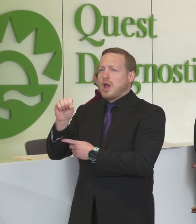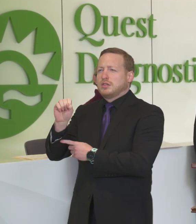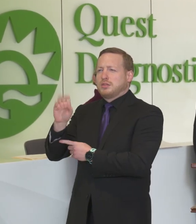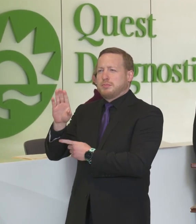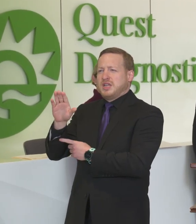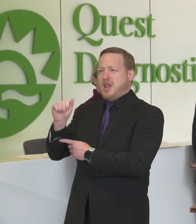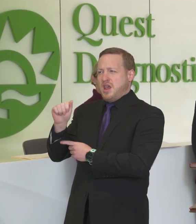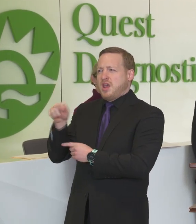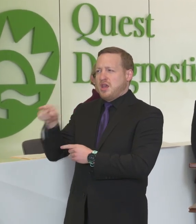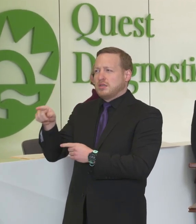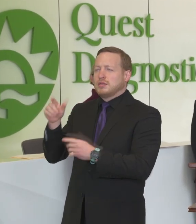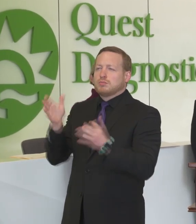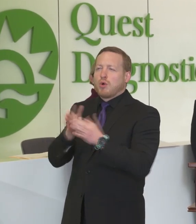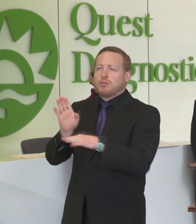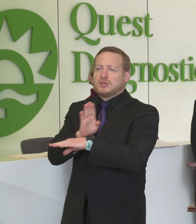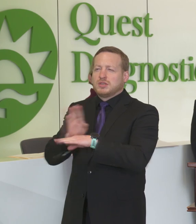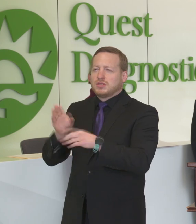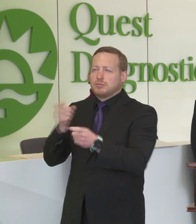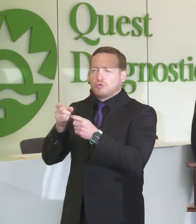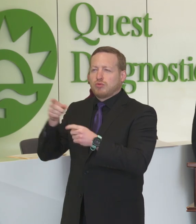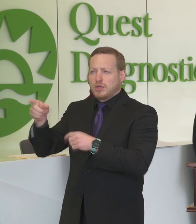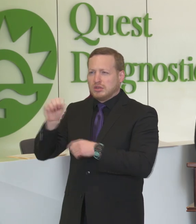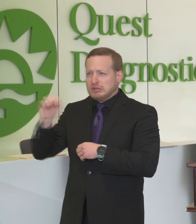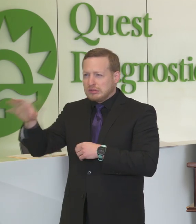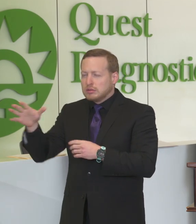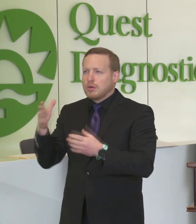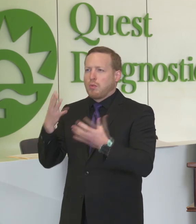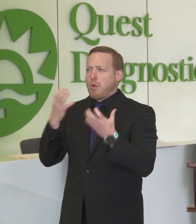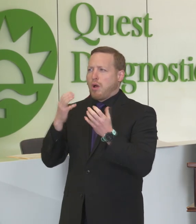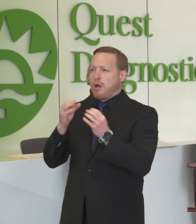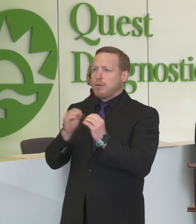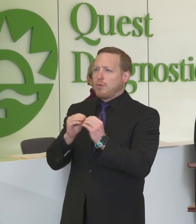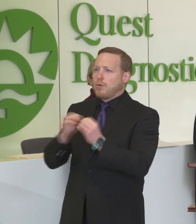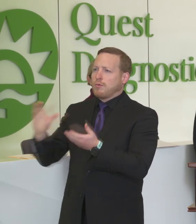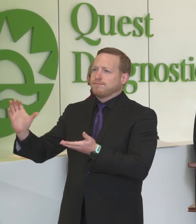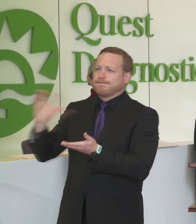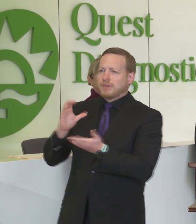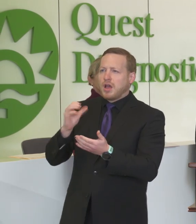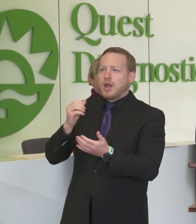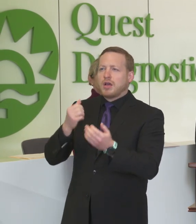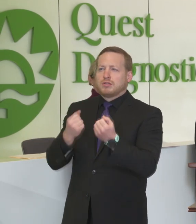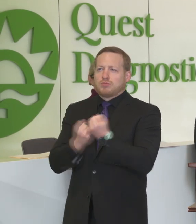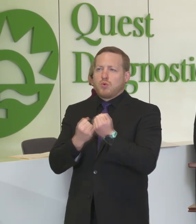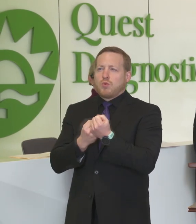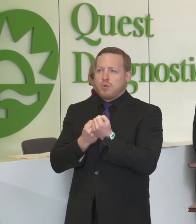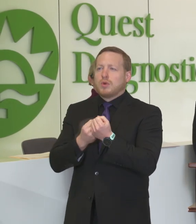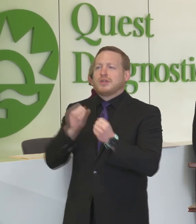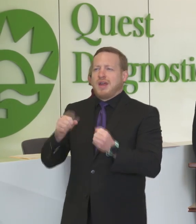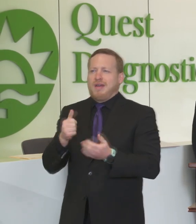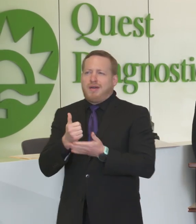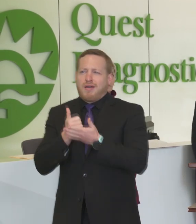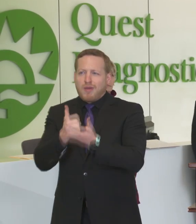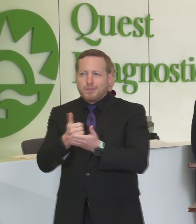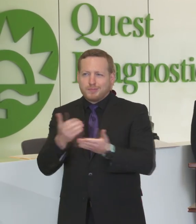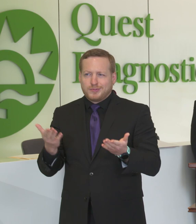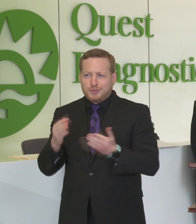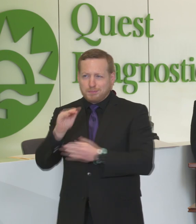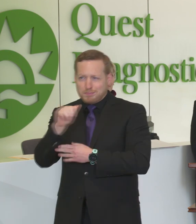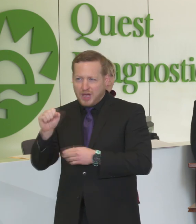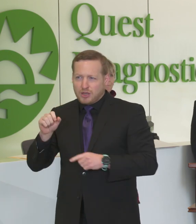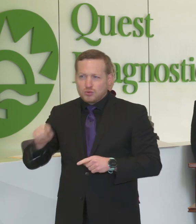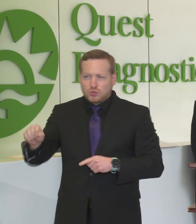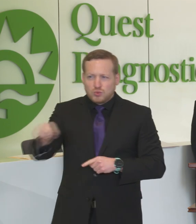and acknowledged and approved Massachusetts small businesses for disaster recovery relief, and we fully expect we'll be working with